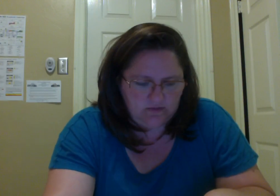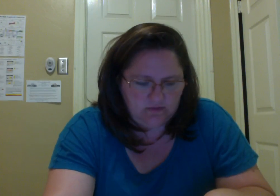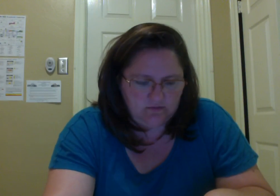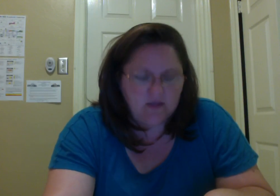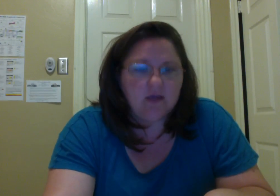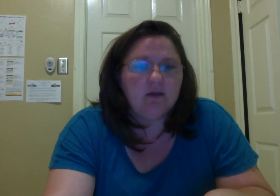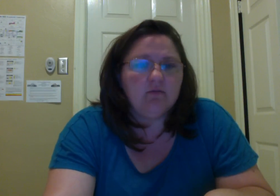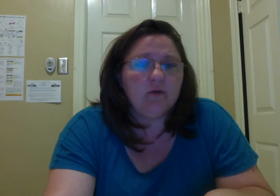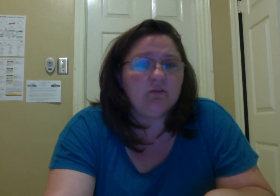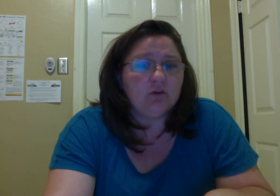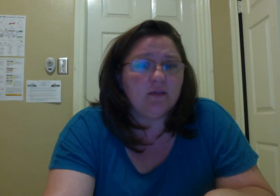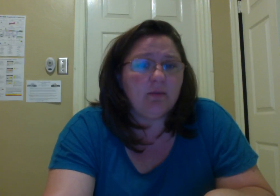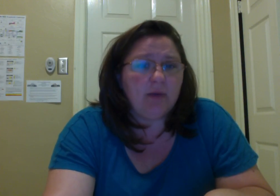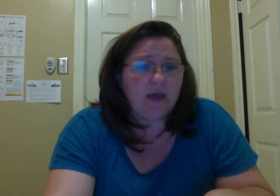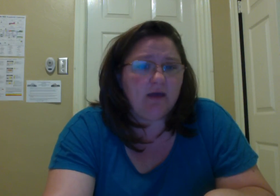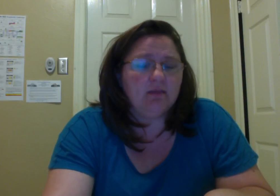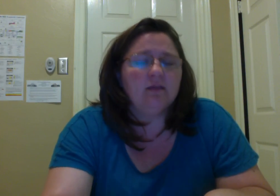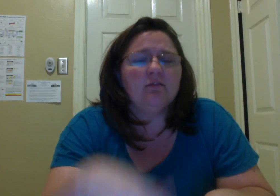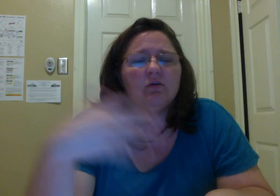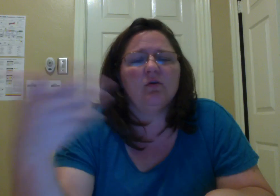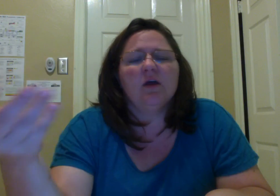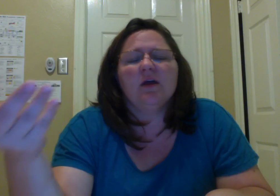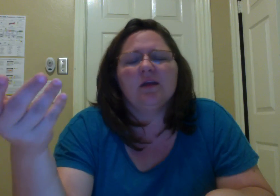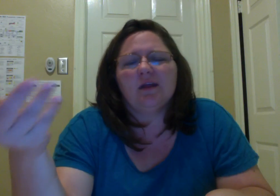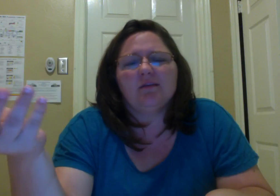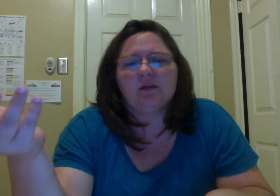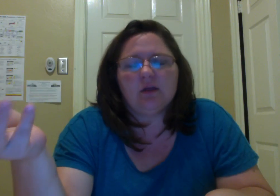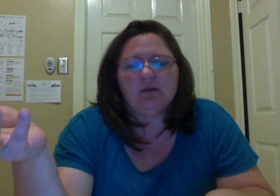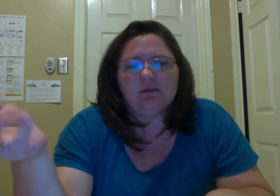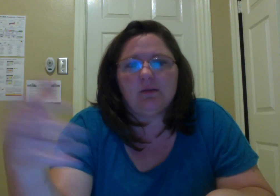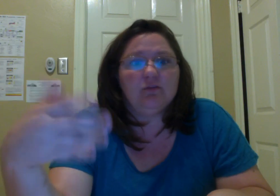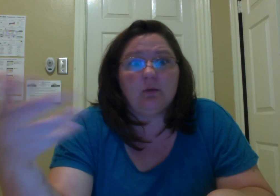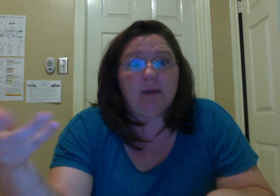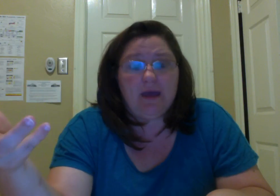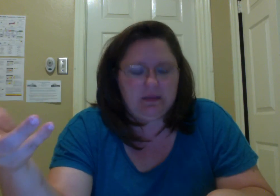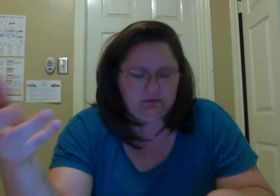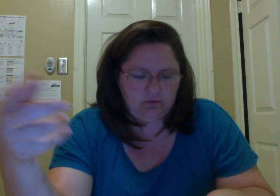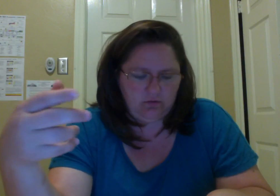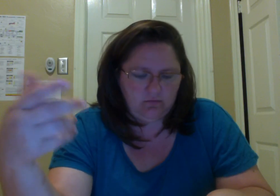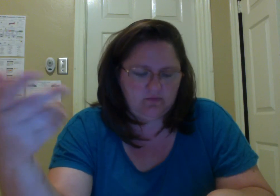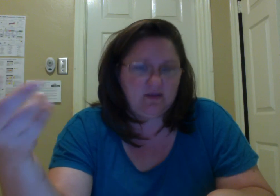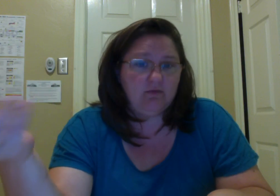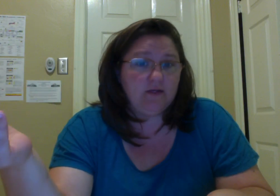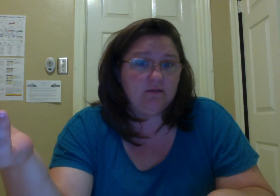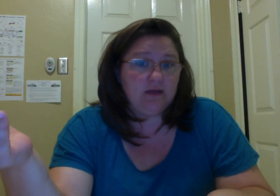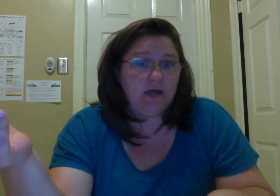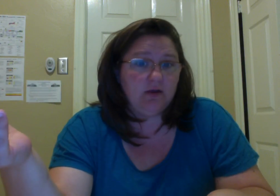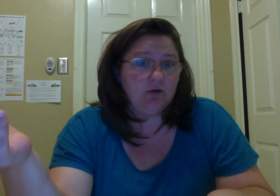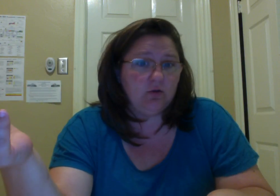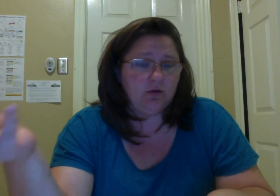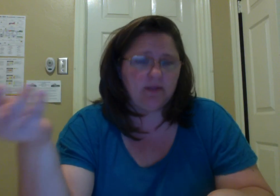26. If we took that path, and so in ASI you can't really say we took a path. So you would say if we decide on a cochlear implant.